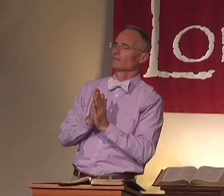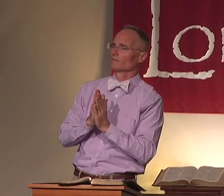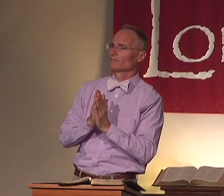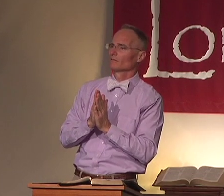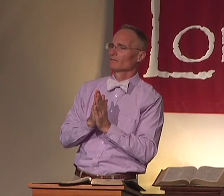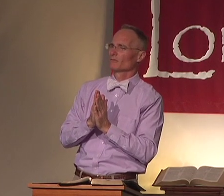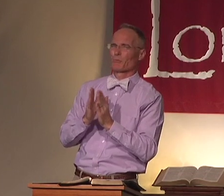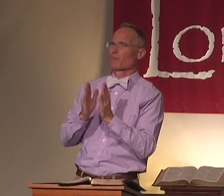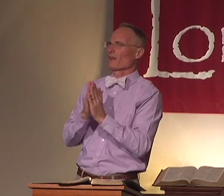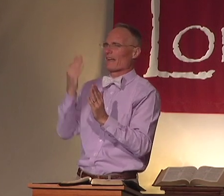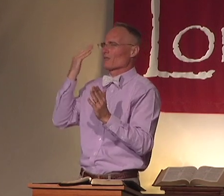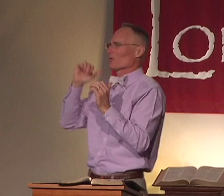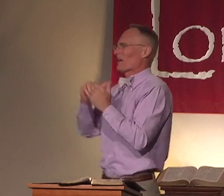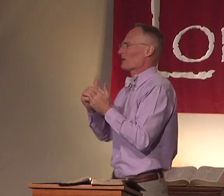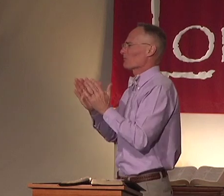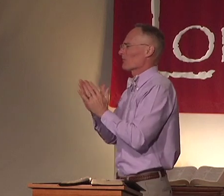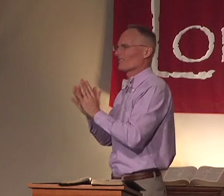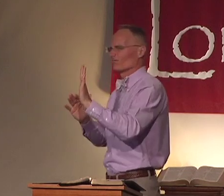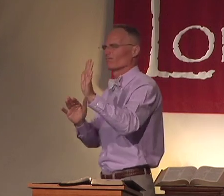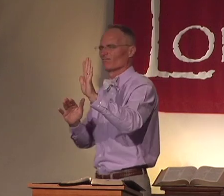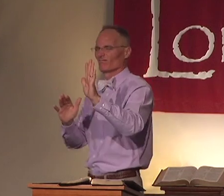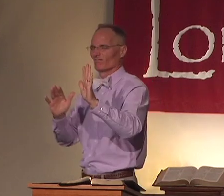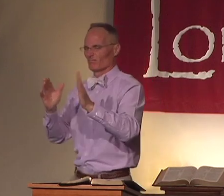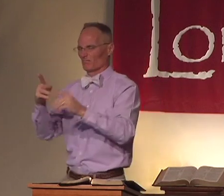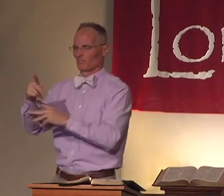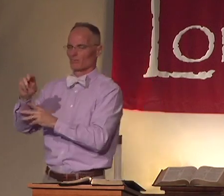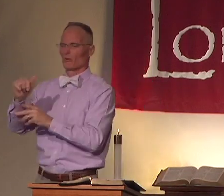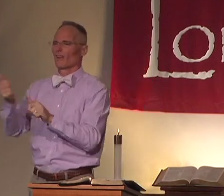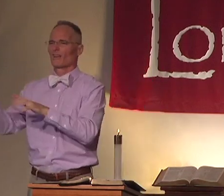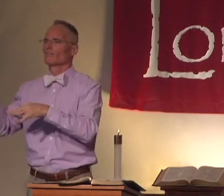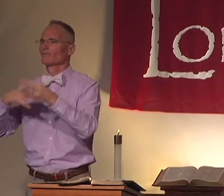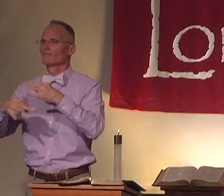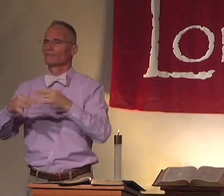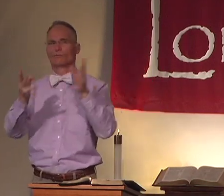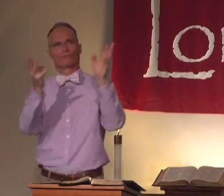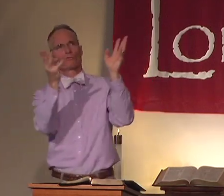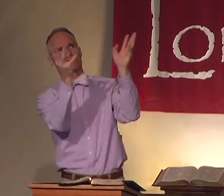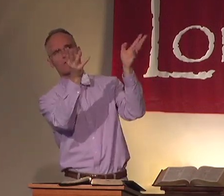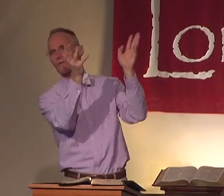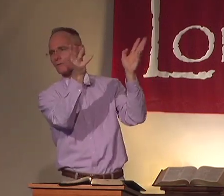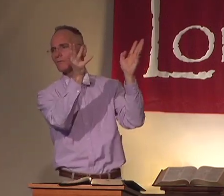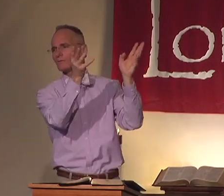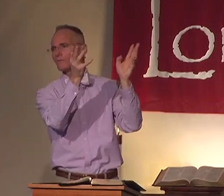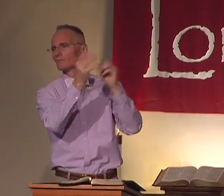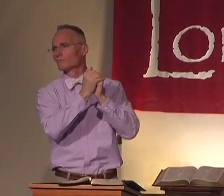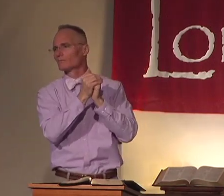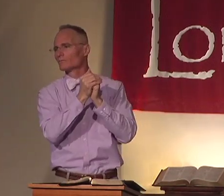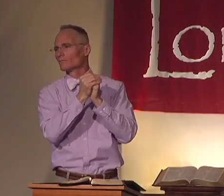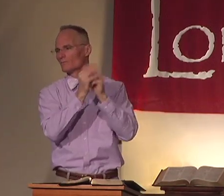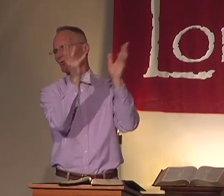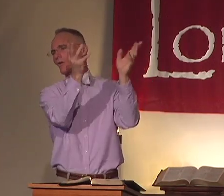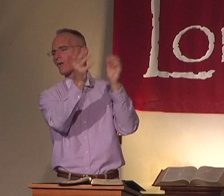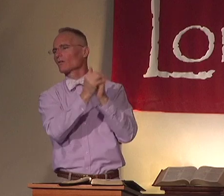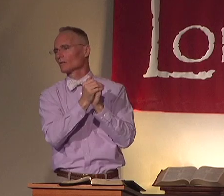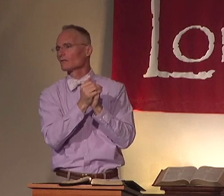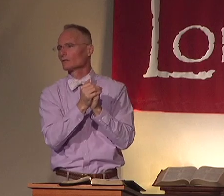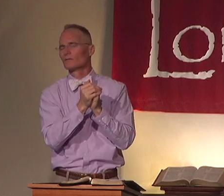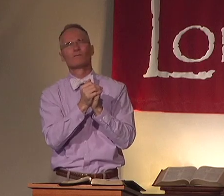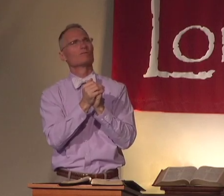And pray. Pray. I don't know how to pray. And don't pray. Talk. Talk to Him.